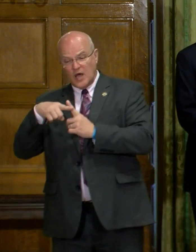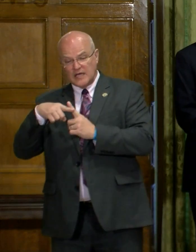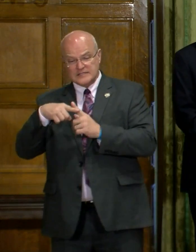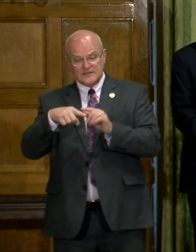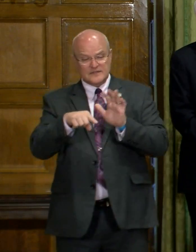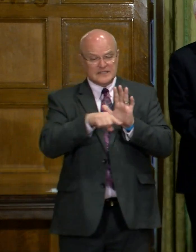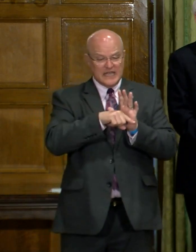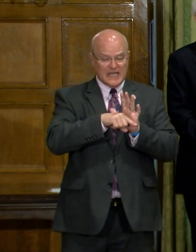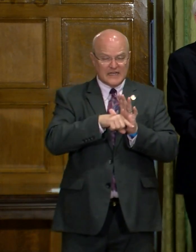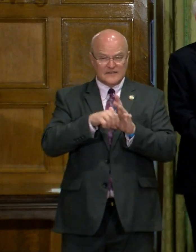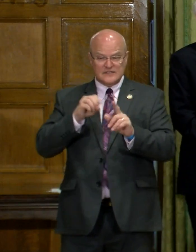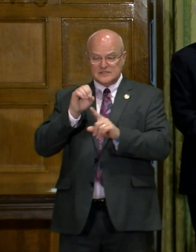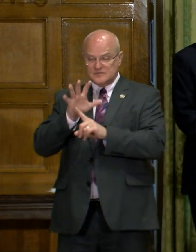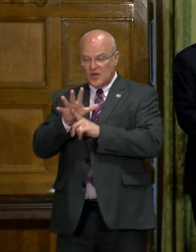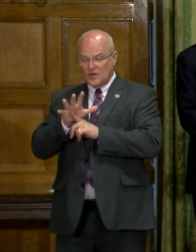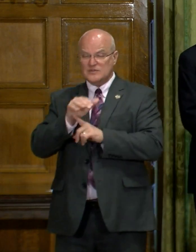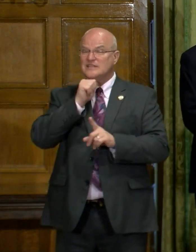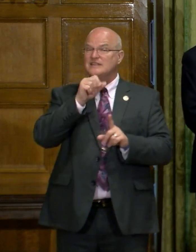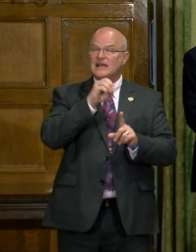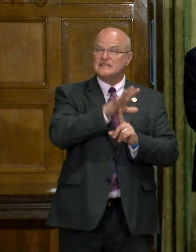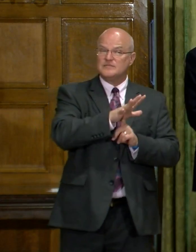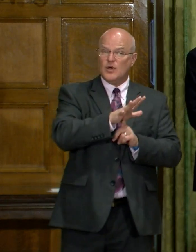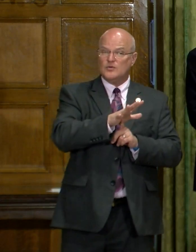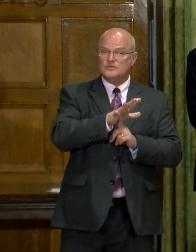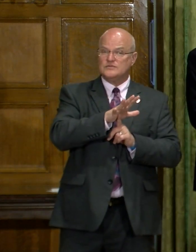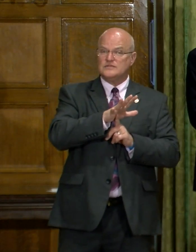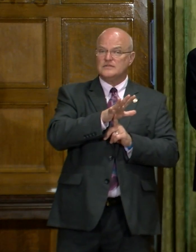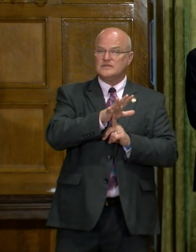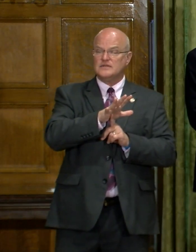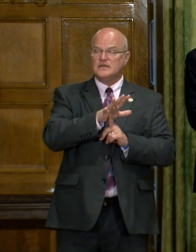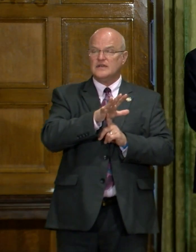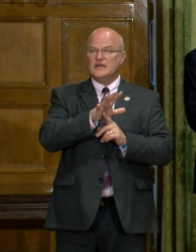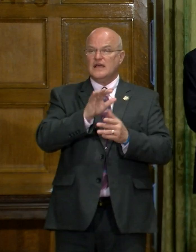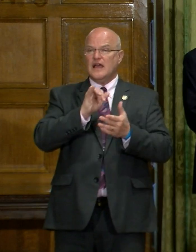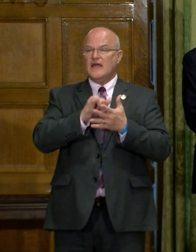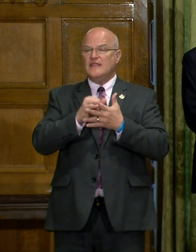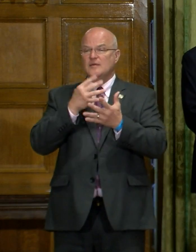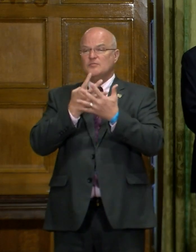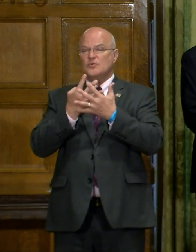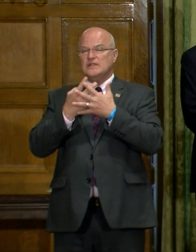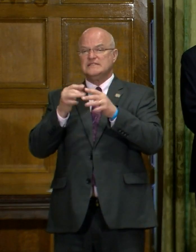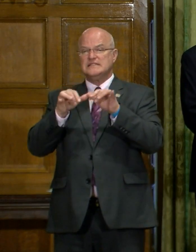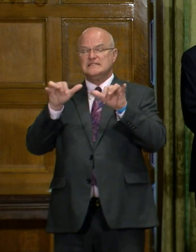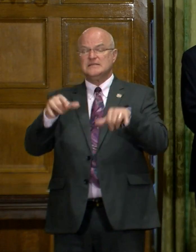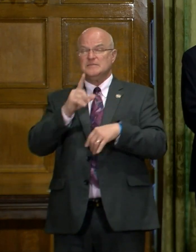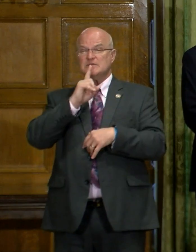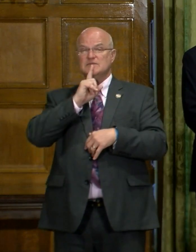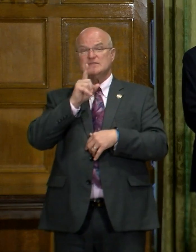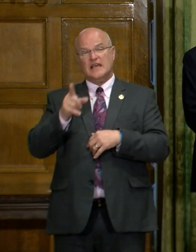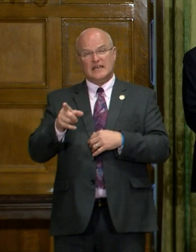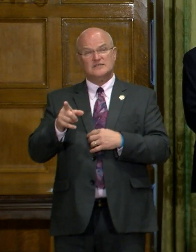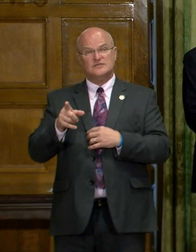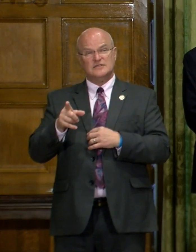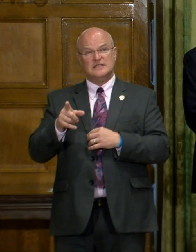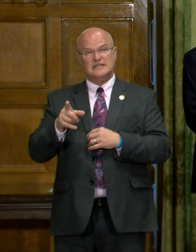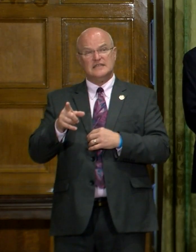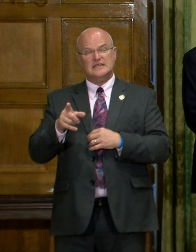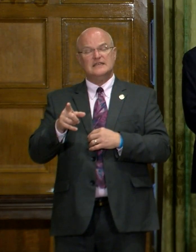who's negative, who's exposed, who's not exposed, the prison system is actually,